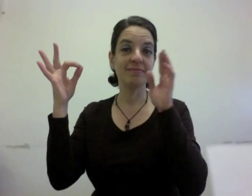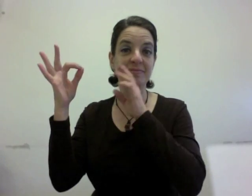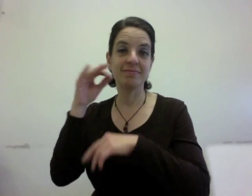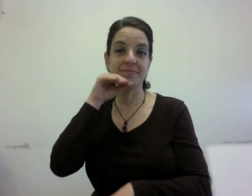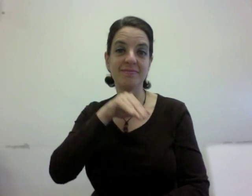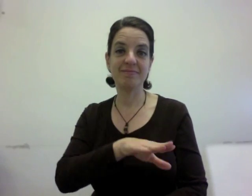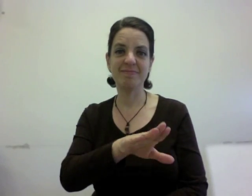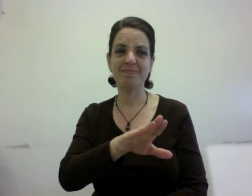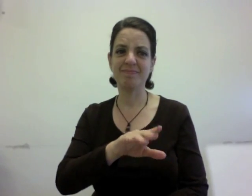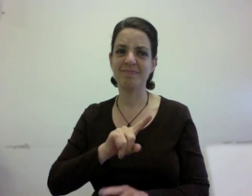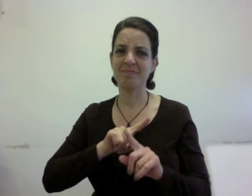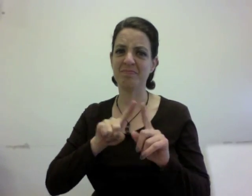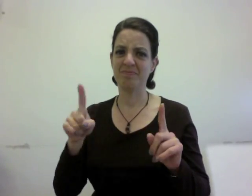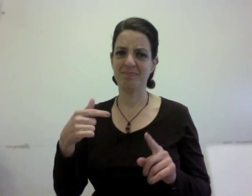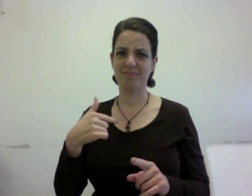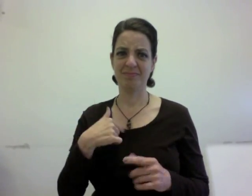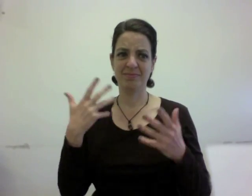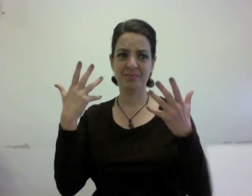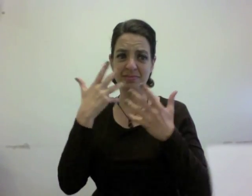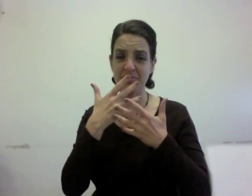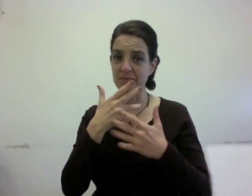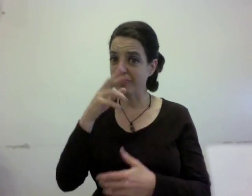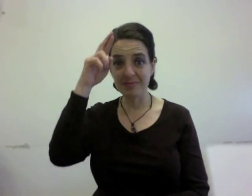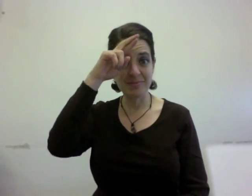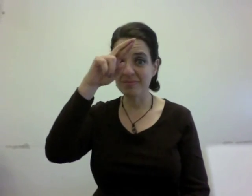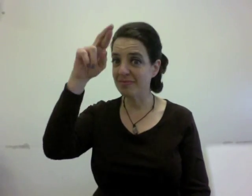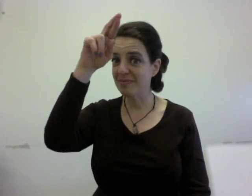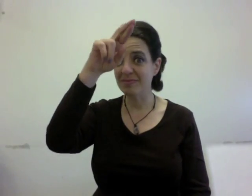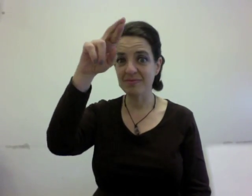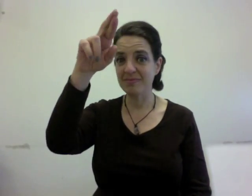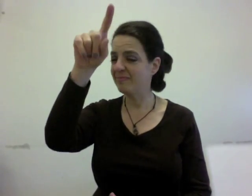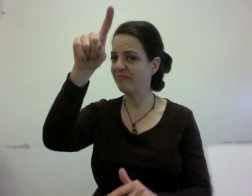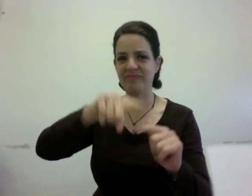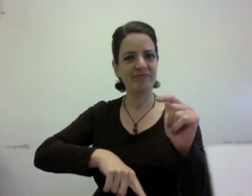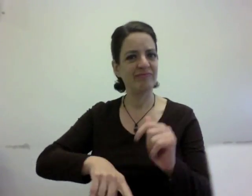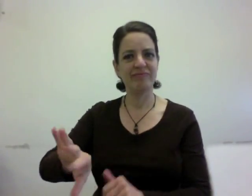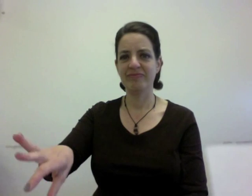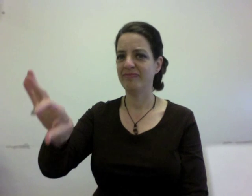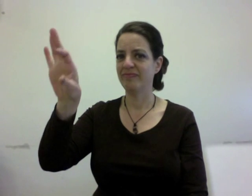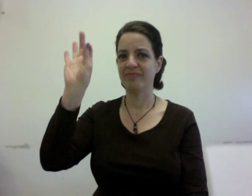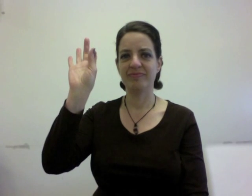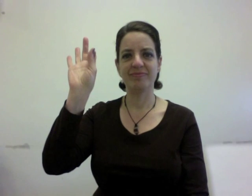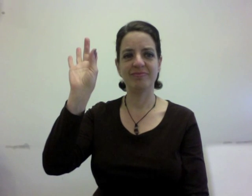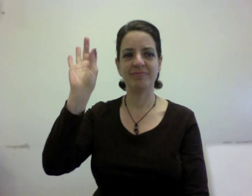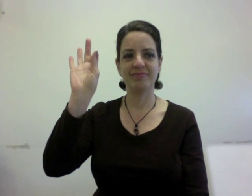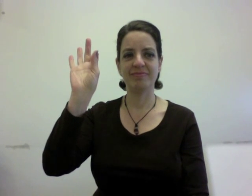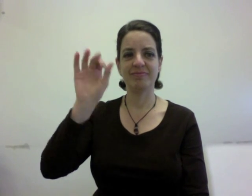and elephants, but Lord, I'm so forlorn, I just can't see no unicorn."